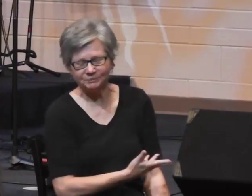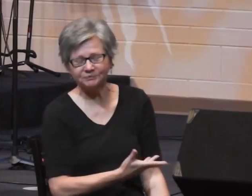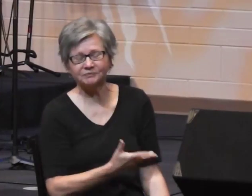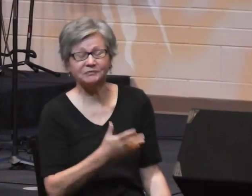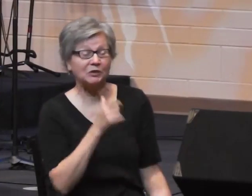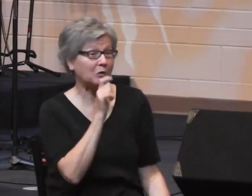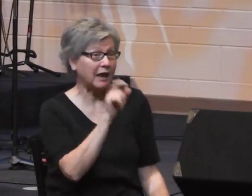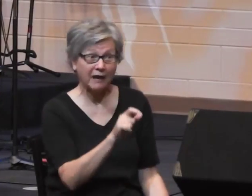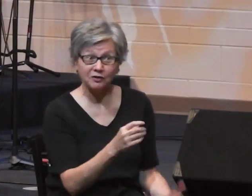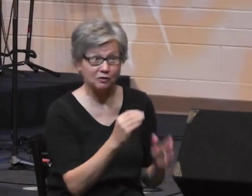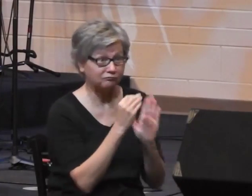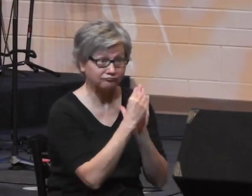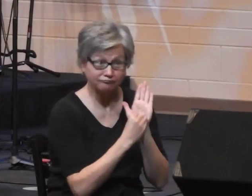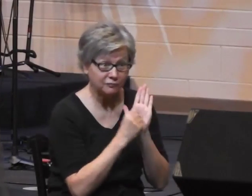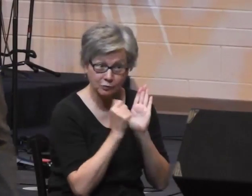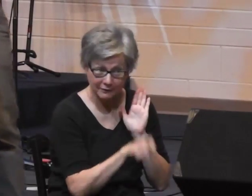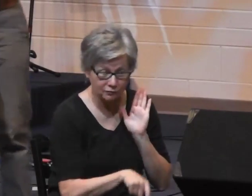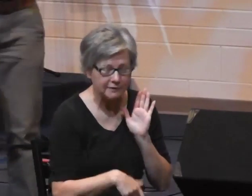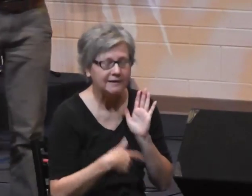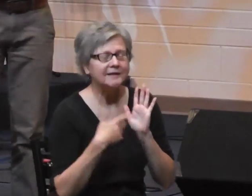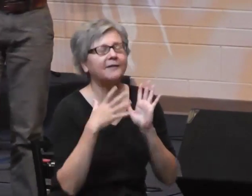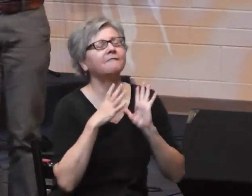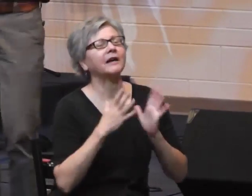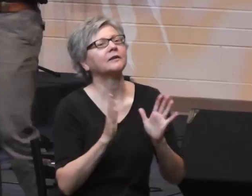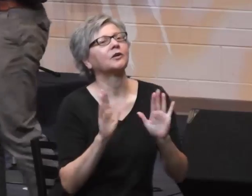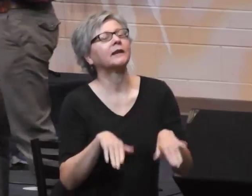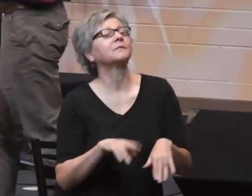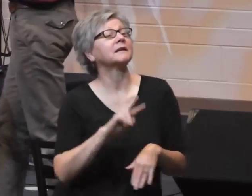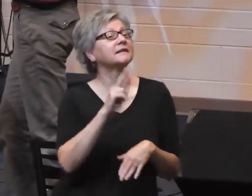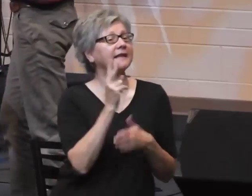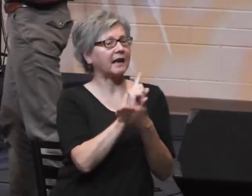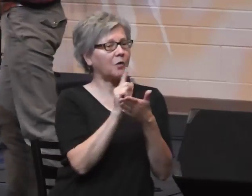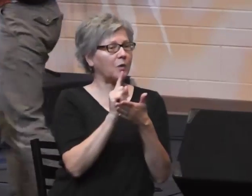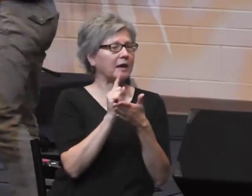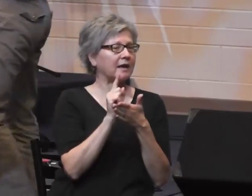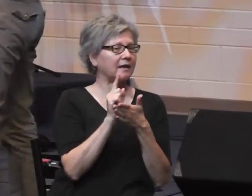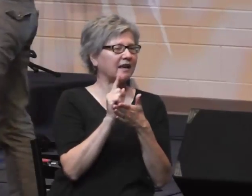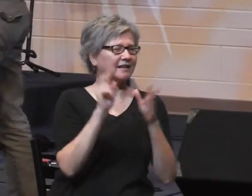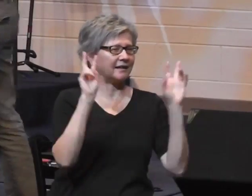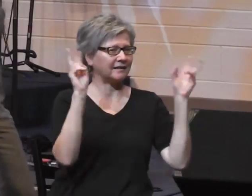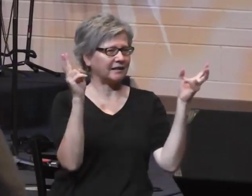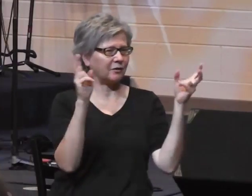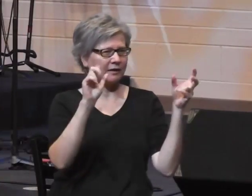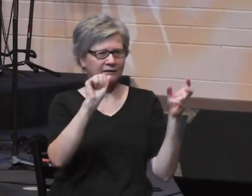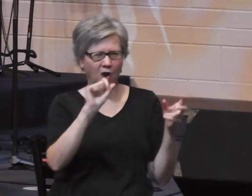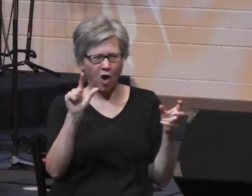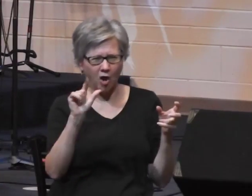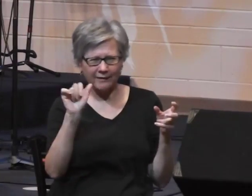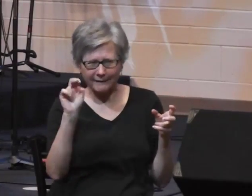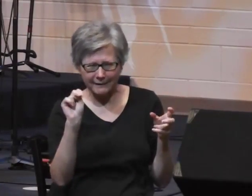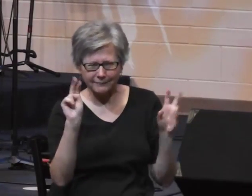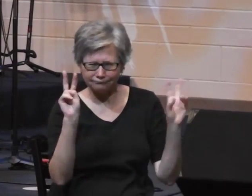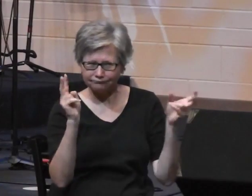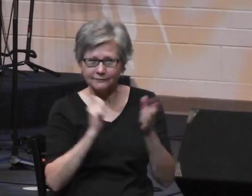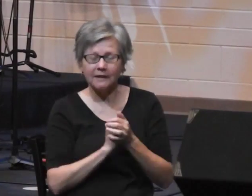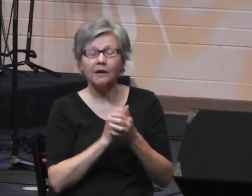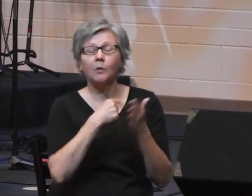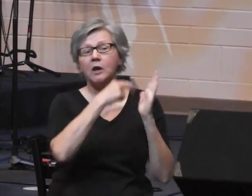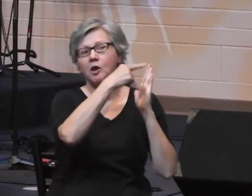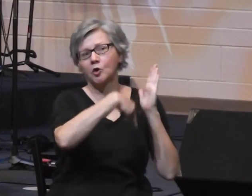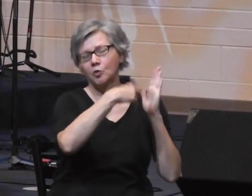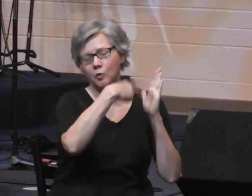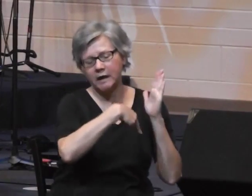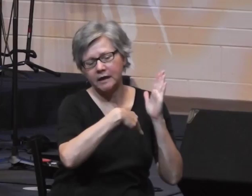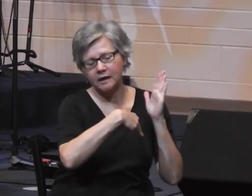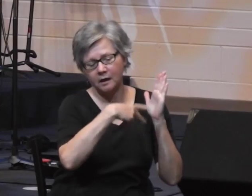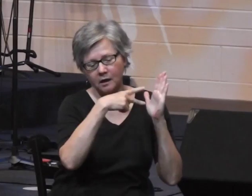fine. We are in our second week of a sermon series called All In. We're reading through the letter